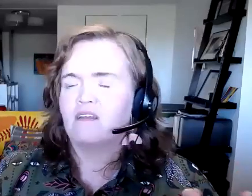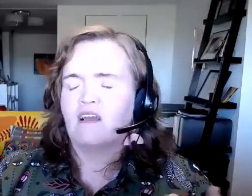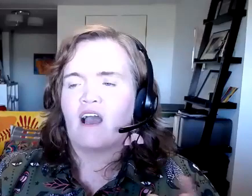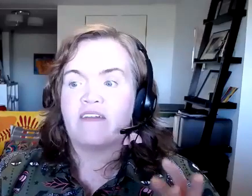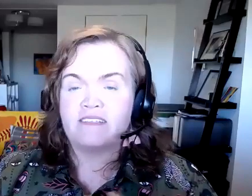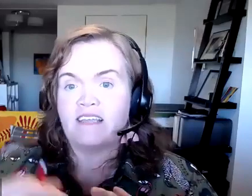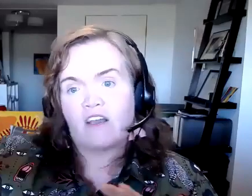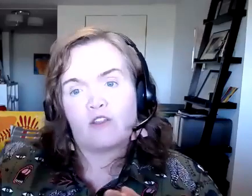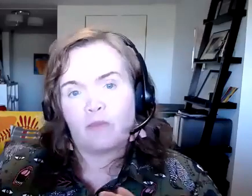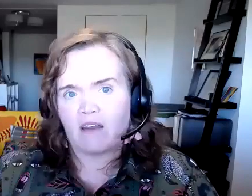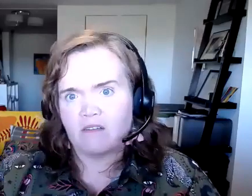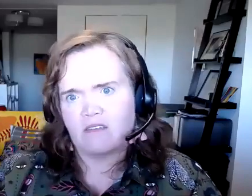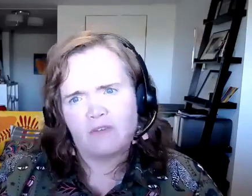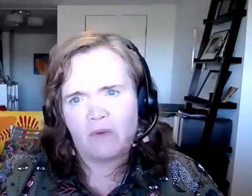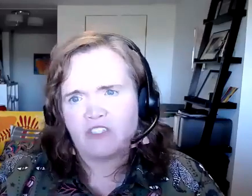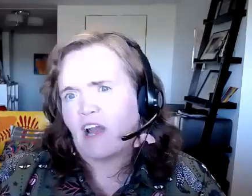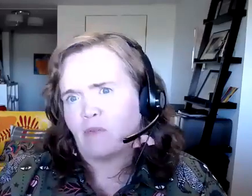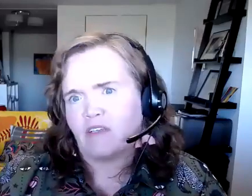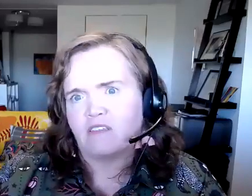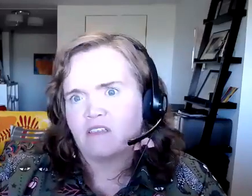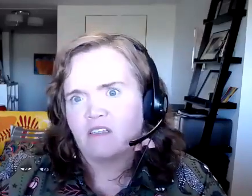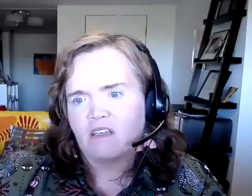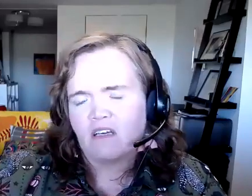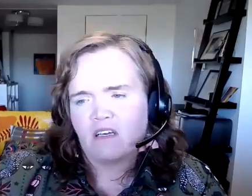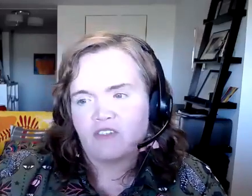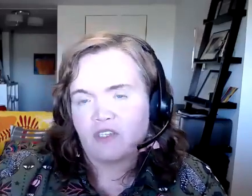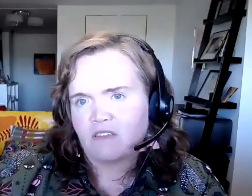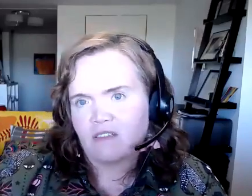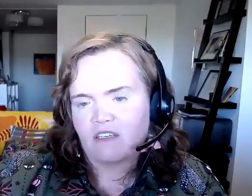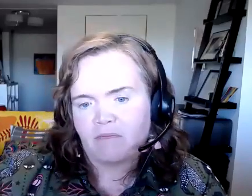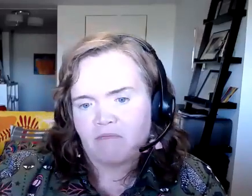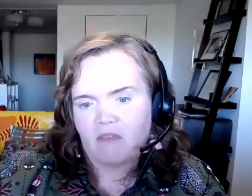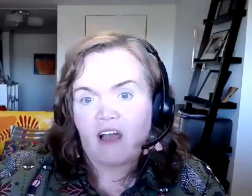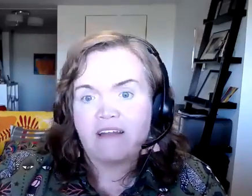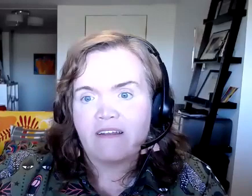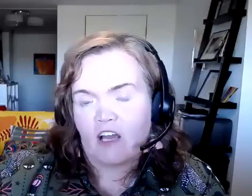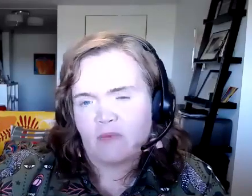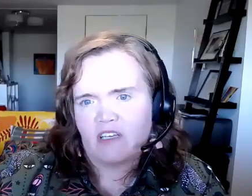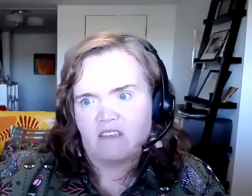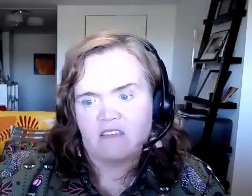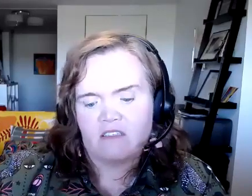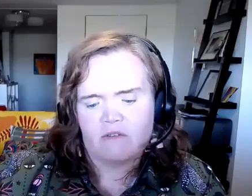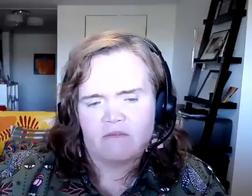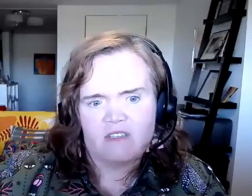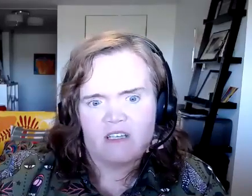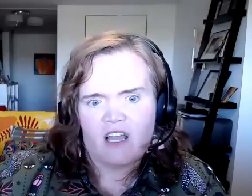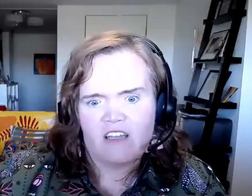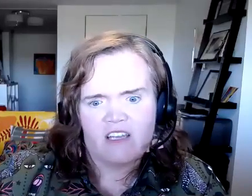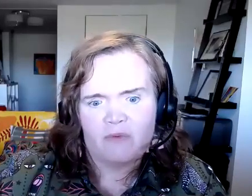happen, and then seeing all the patterns in which it happened. It's just not an anomaly.